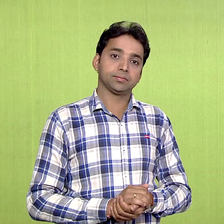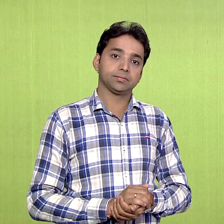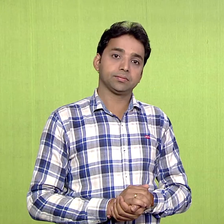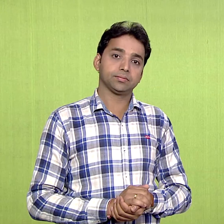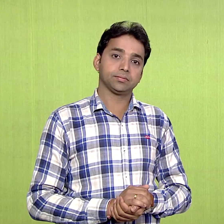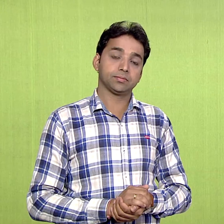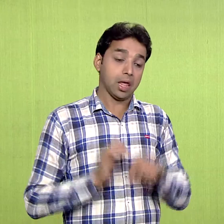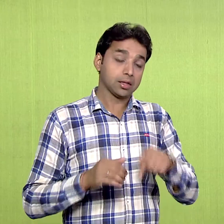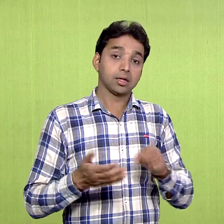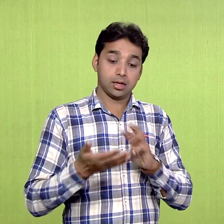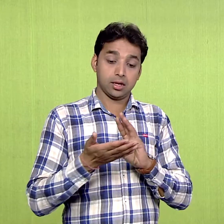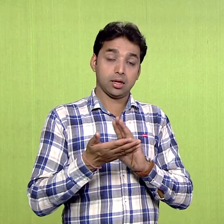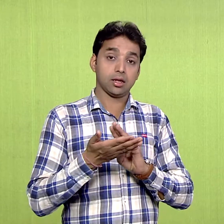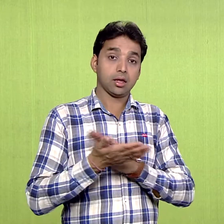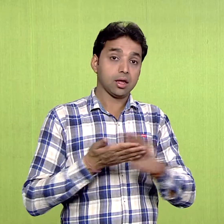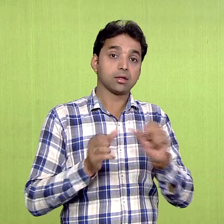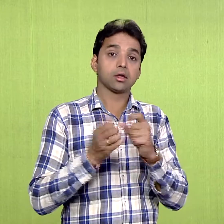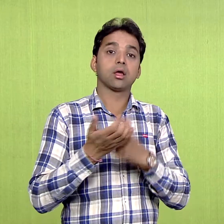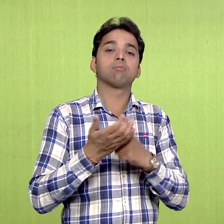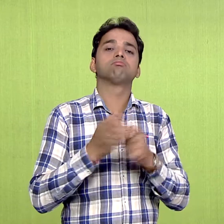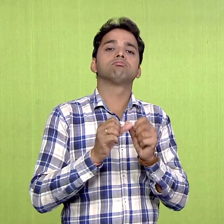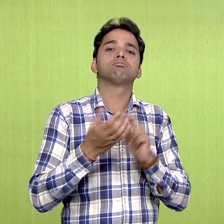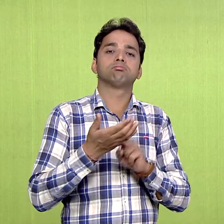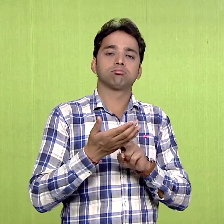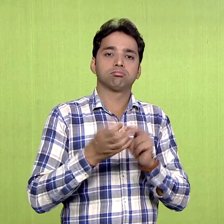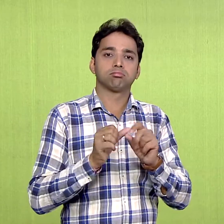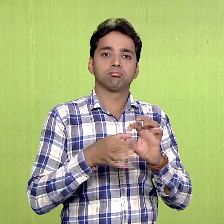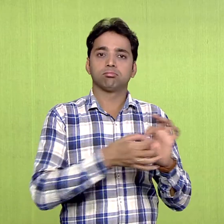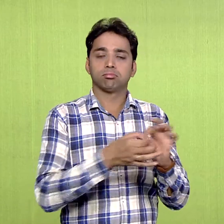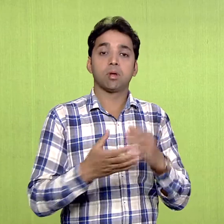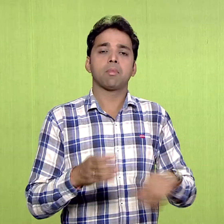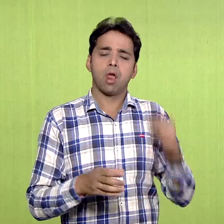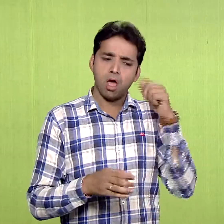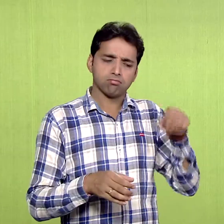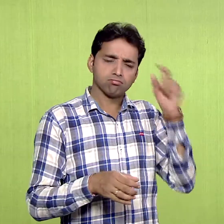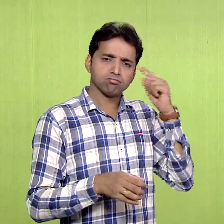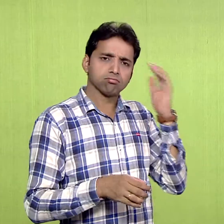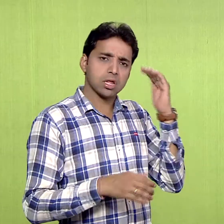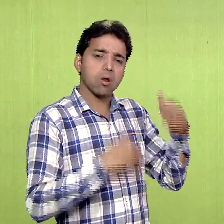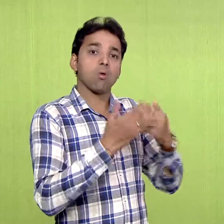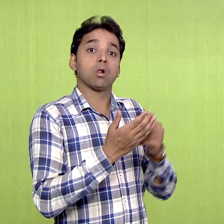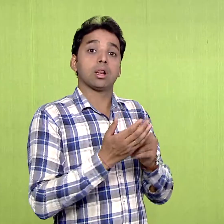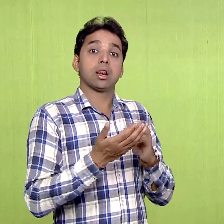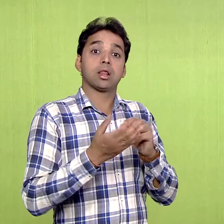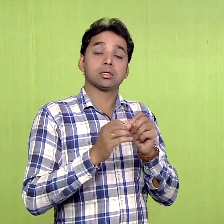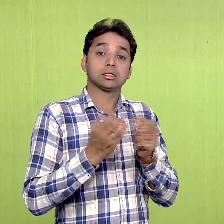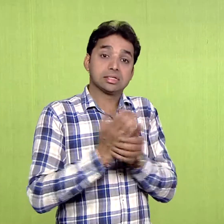The Hadappans had the knowledge and skill of sculpting and craft.